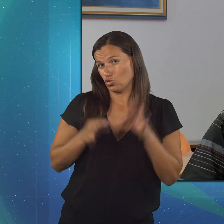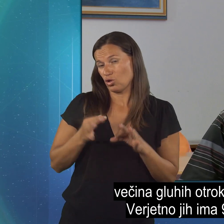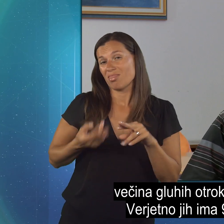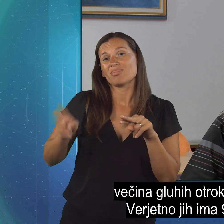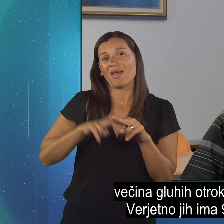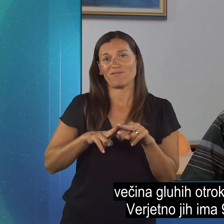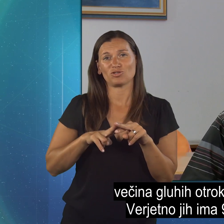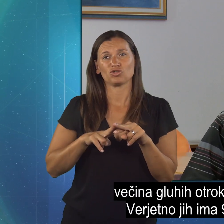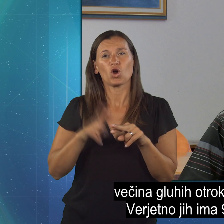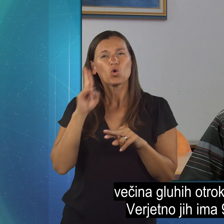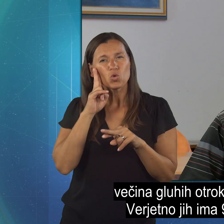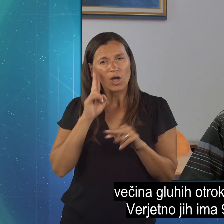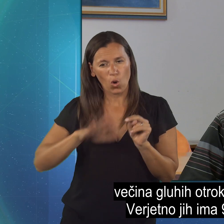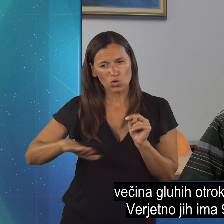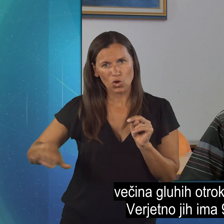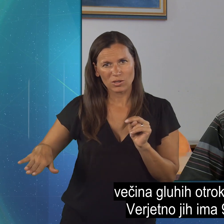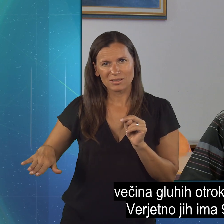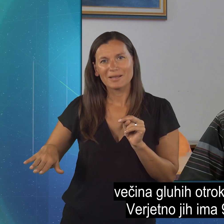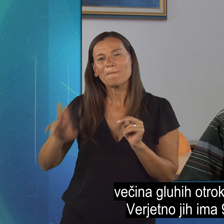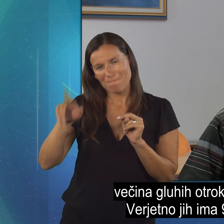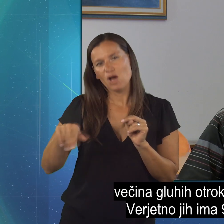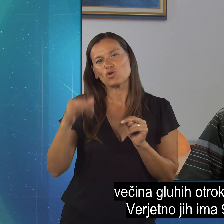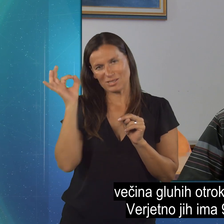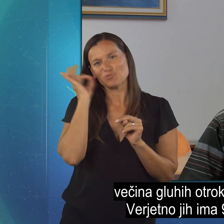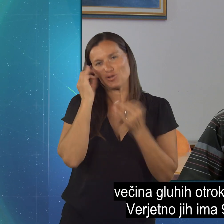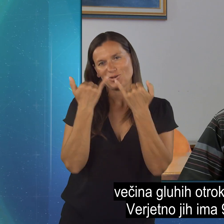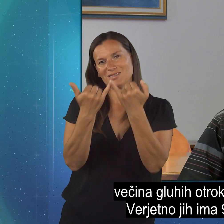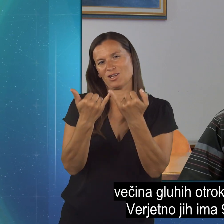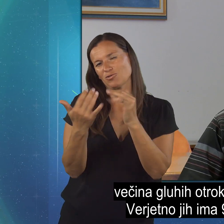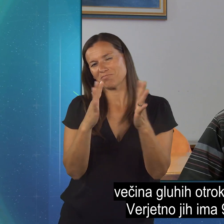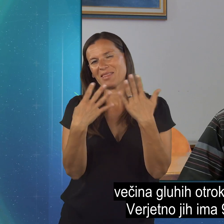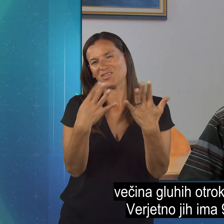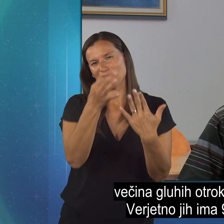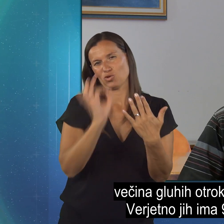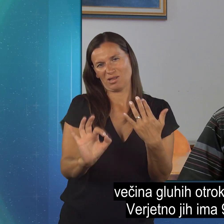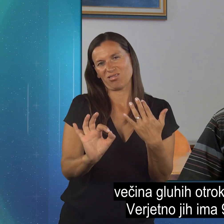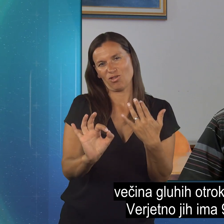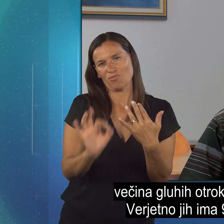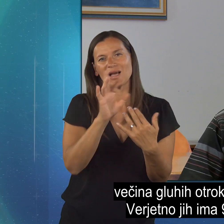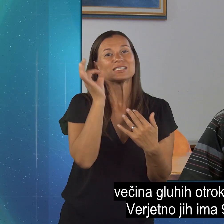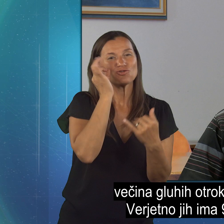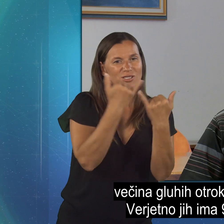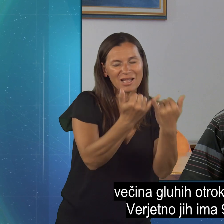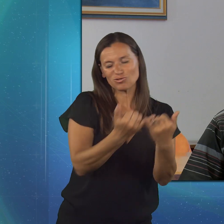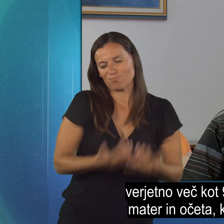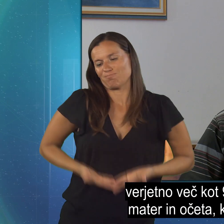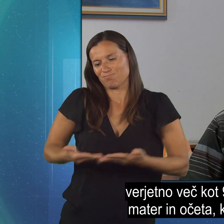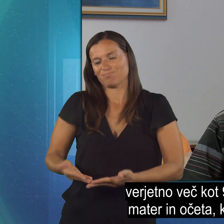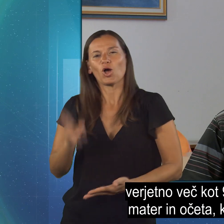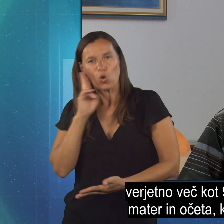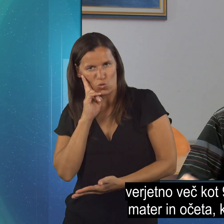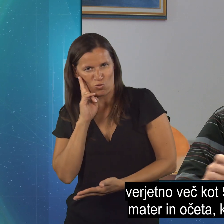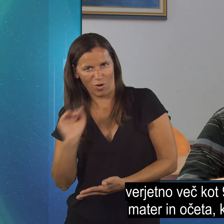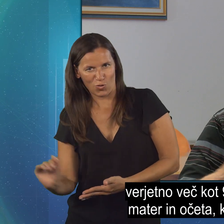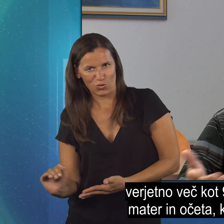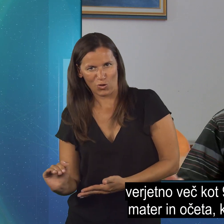demographically, most deaf children have hearing parents. 90% probably more than